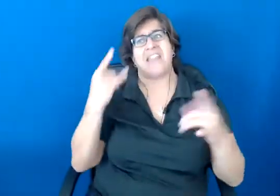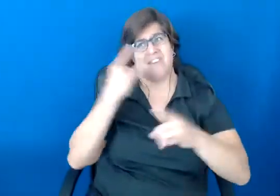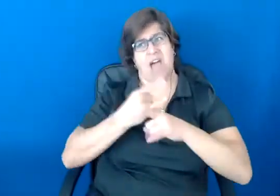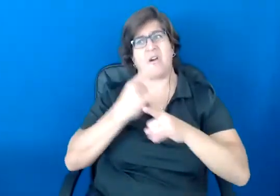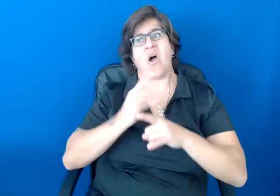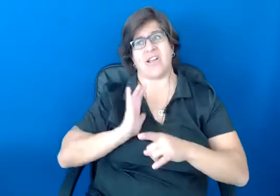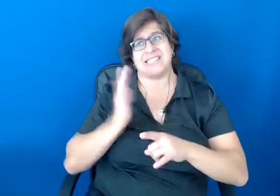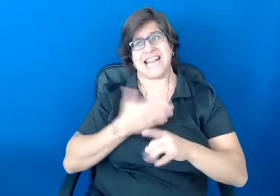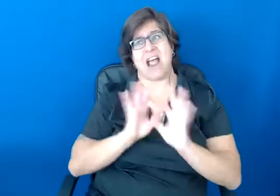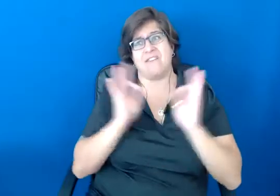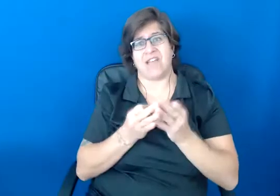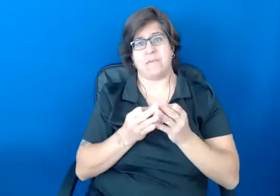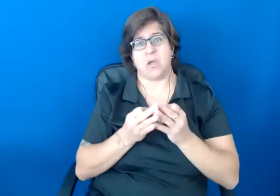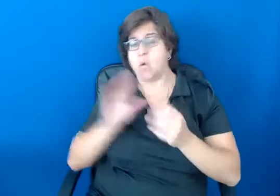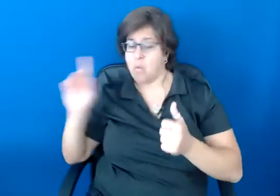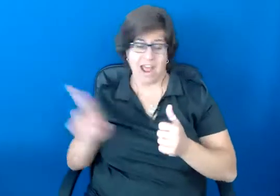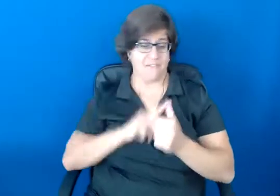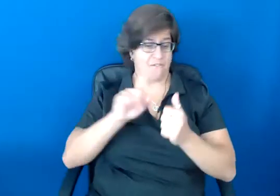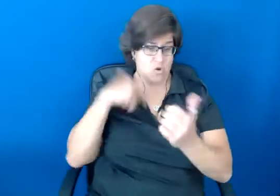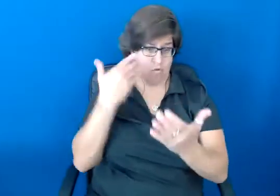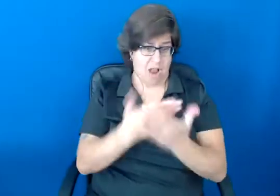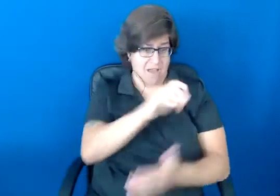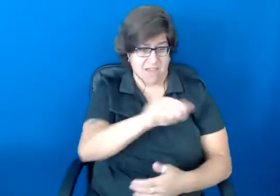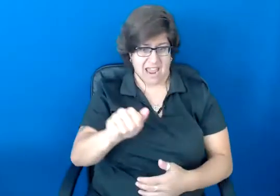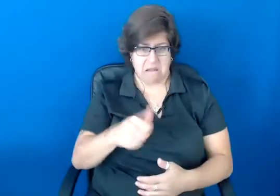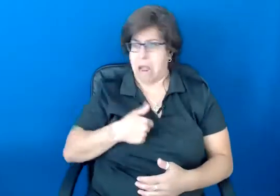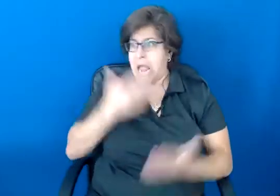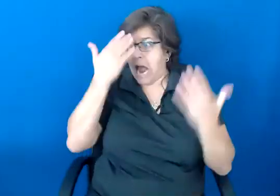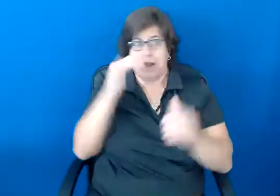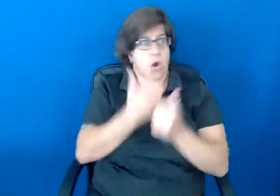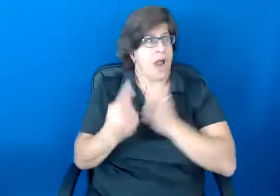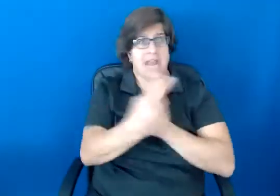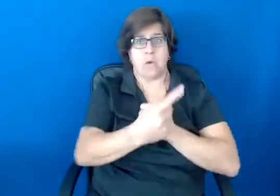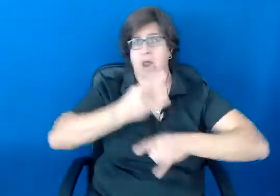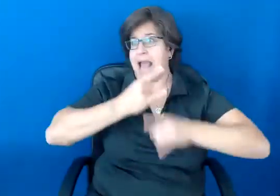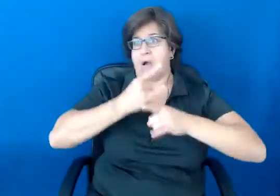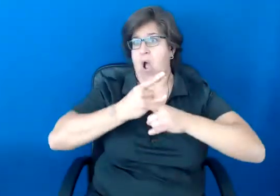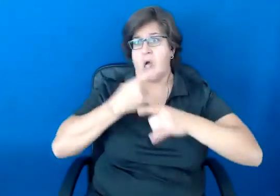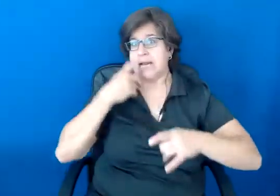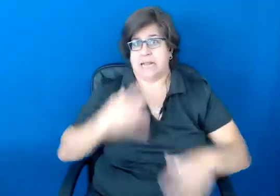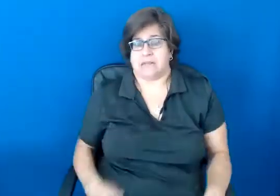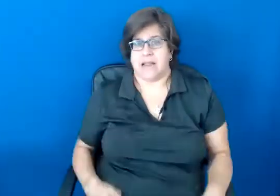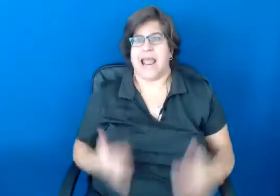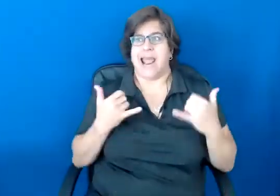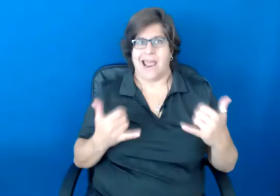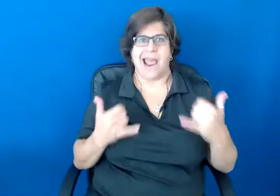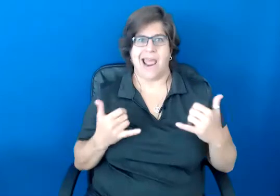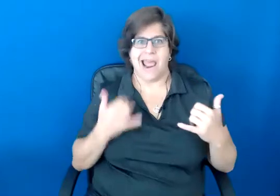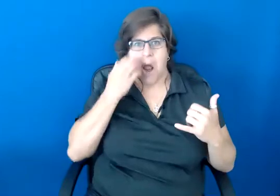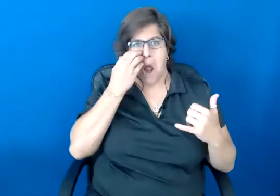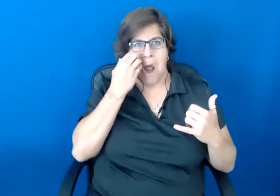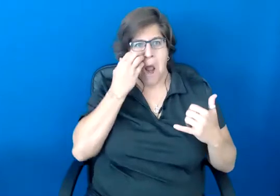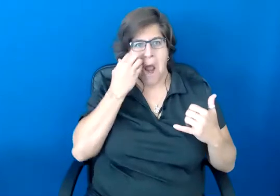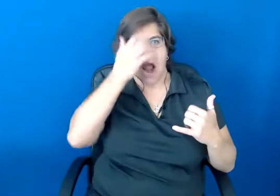single alcoholic when I came to AA. I didn't know anybody who was an alcoholic. And now I've